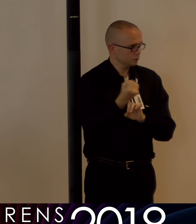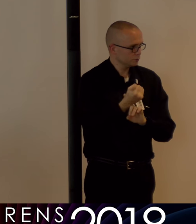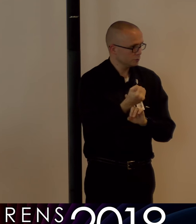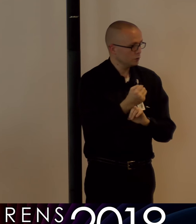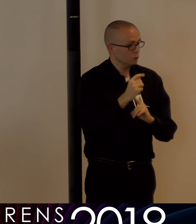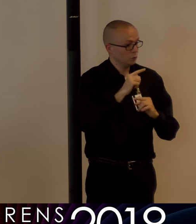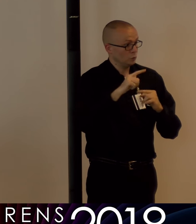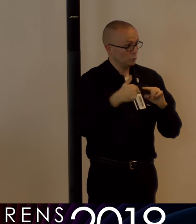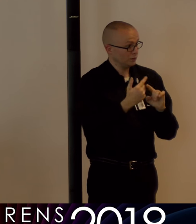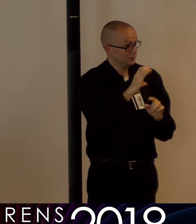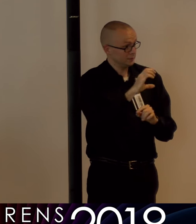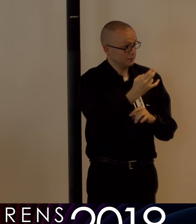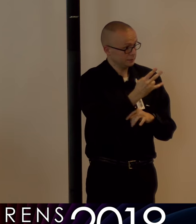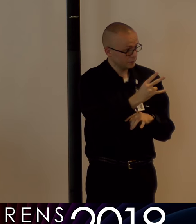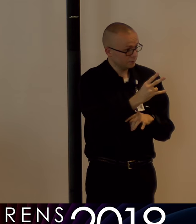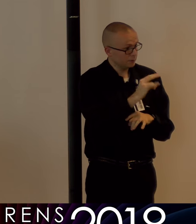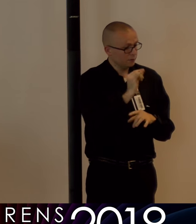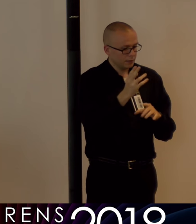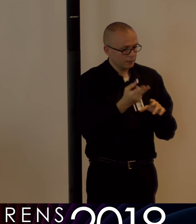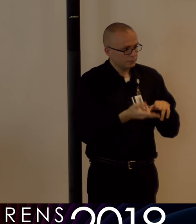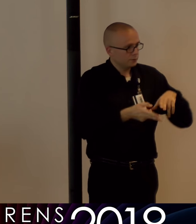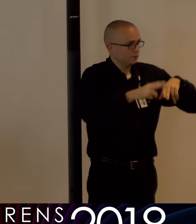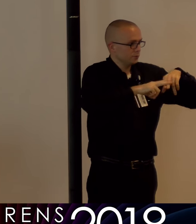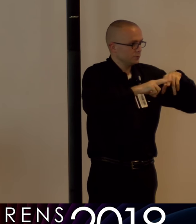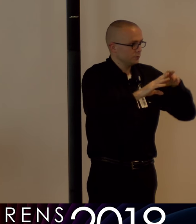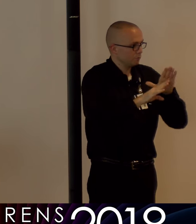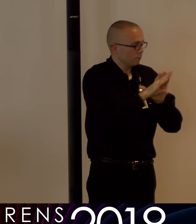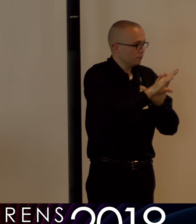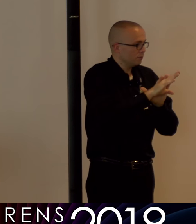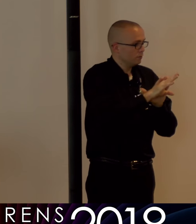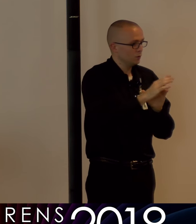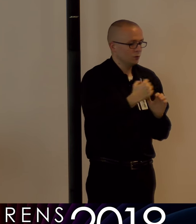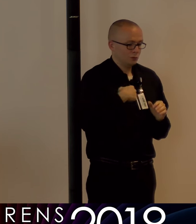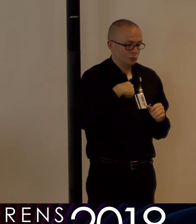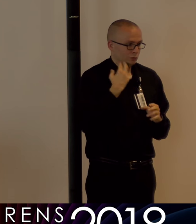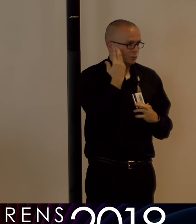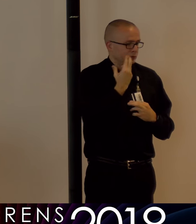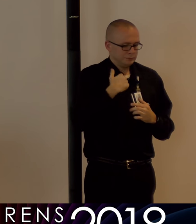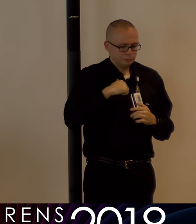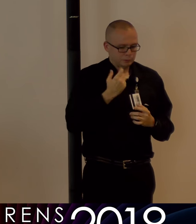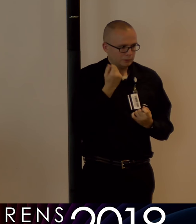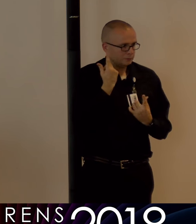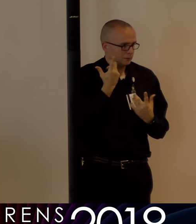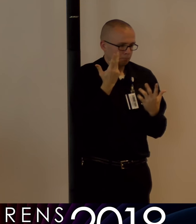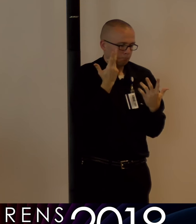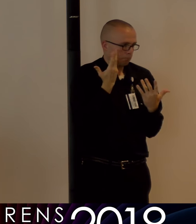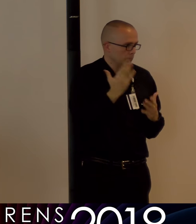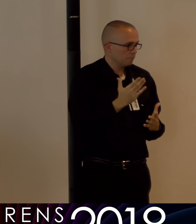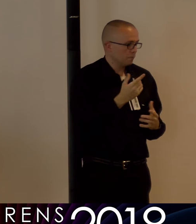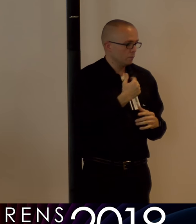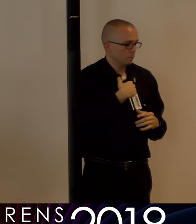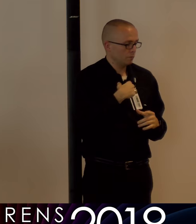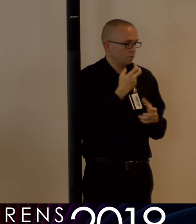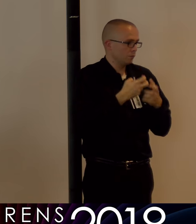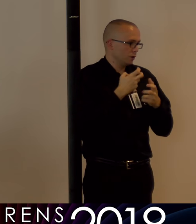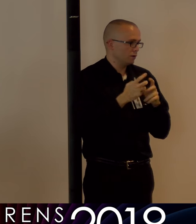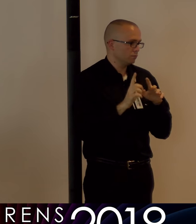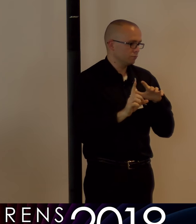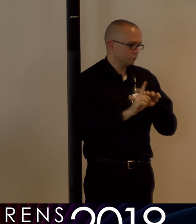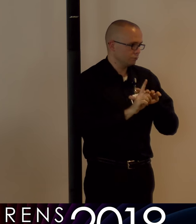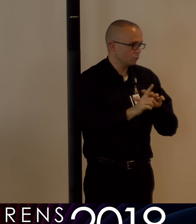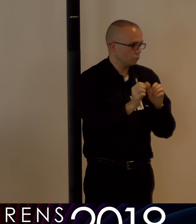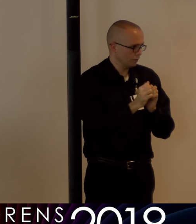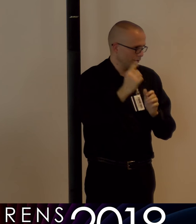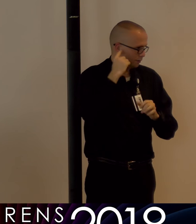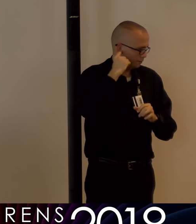lose CHD7, this gene goes up, and for reasons that we really don't understand, that leads to the problems in the